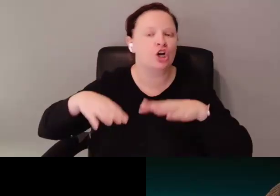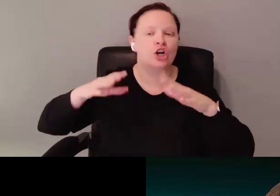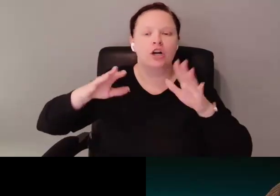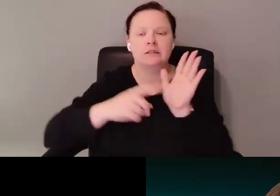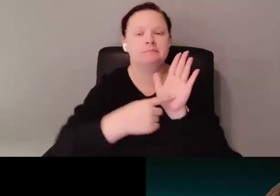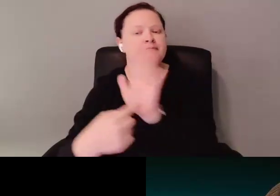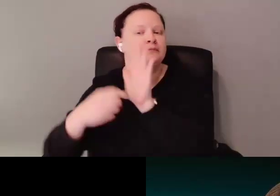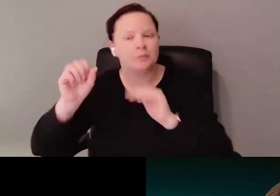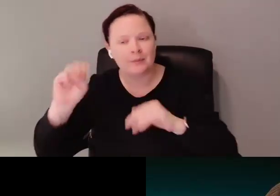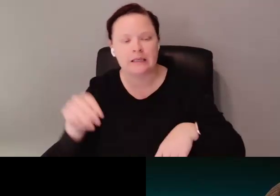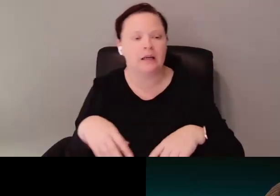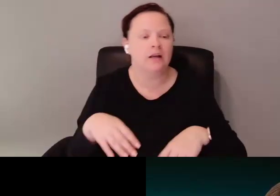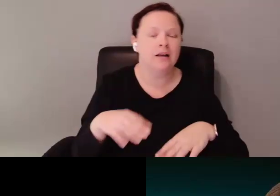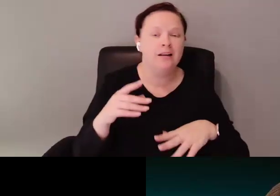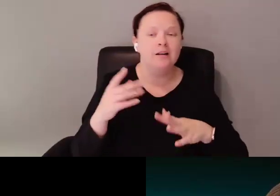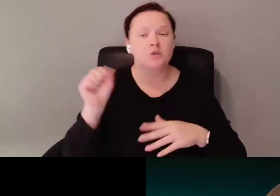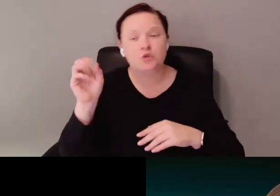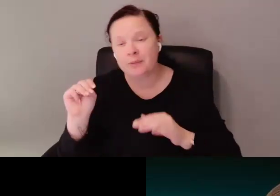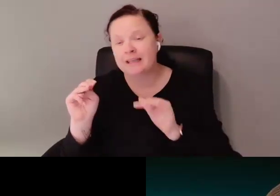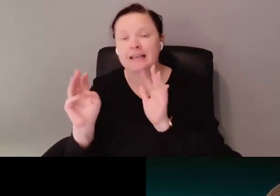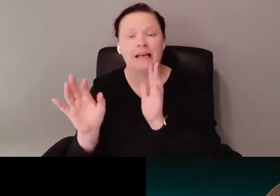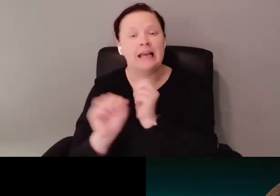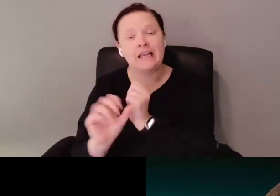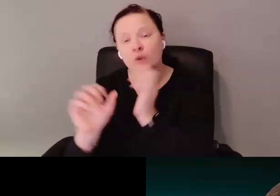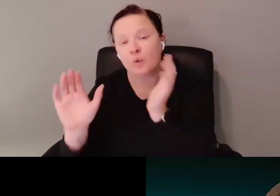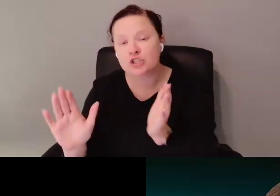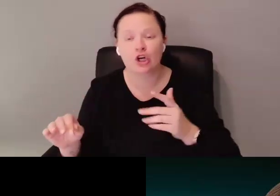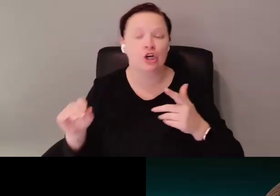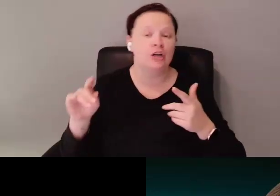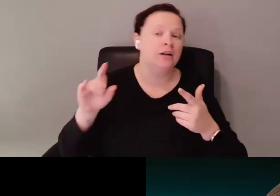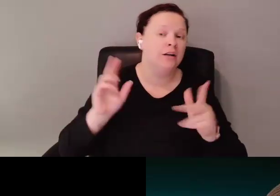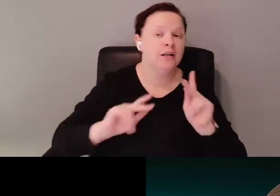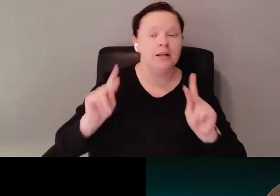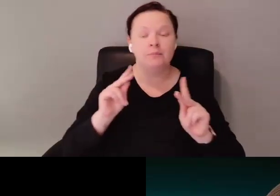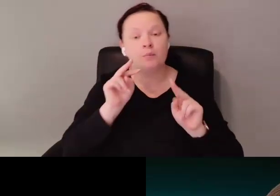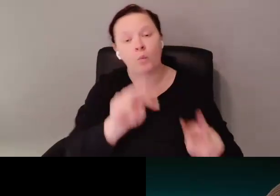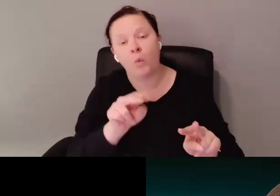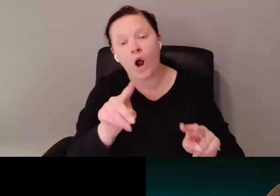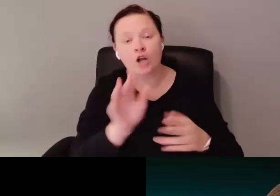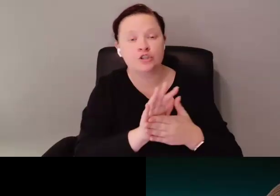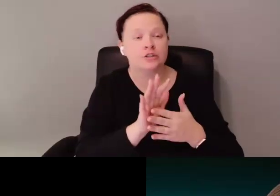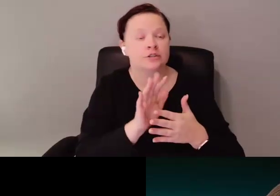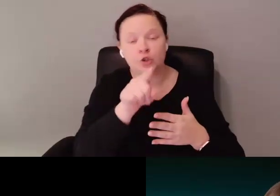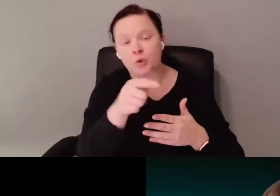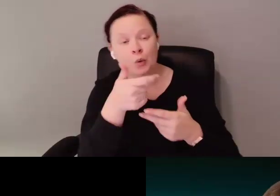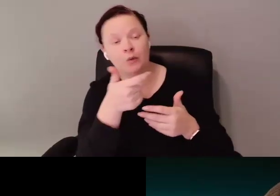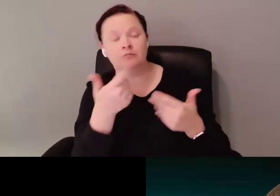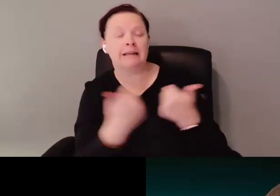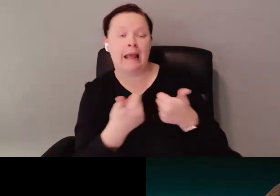be like influencer, people paying money to watch you play video games in the middle of the night,